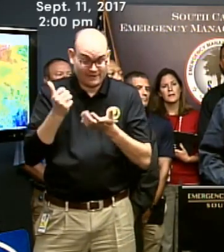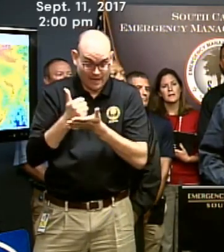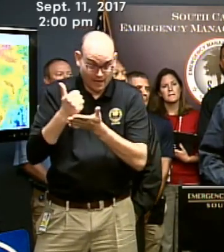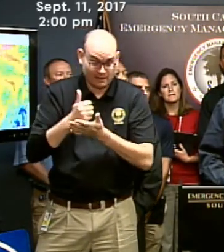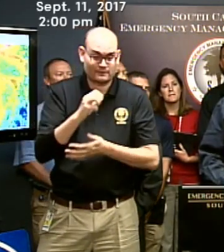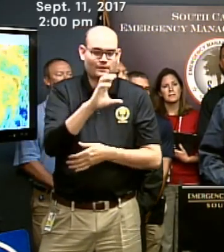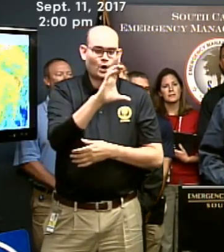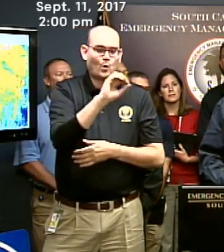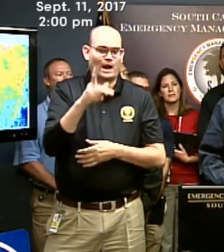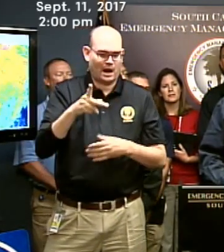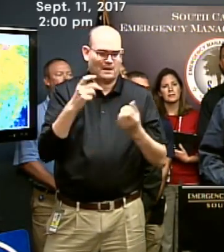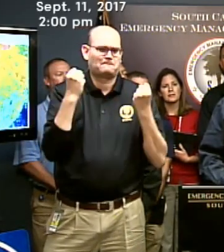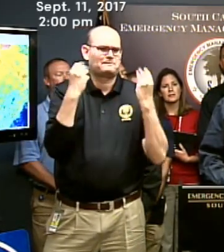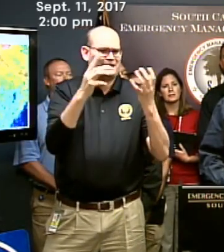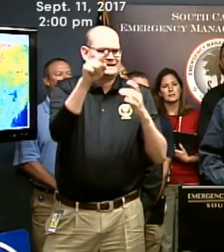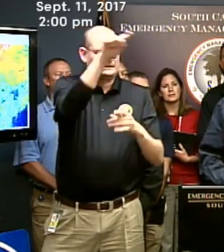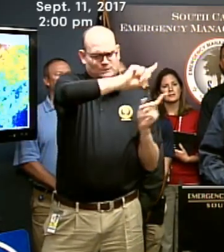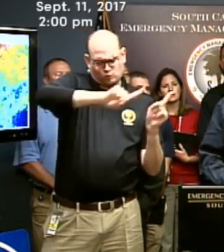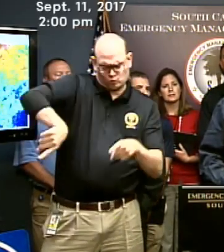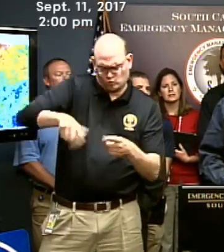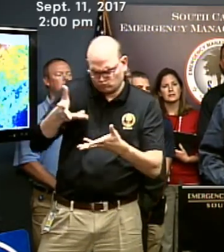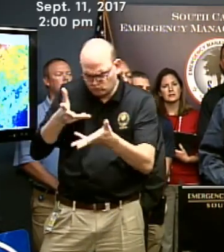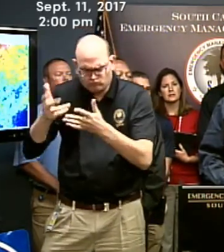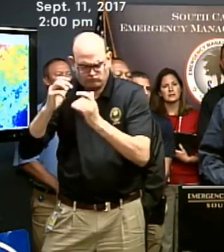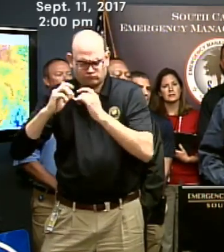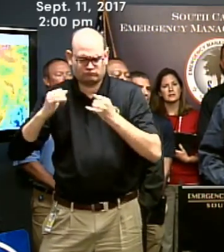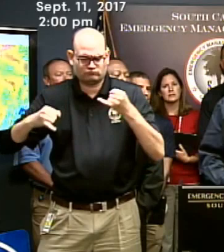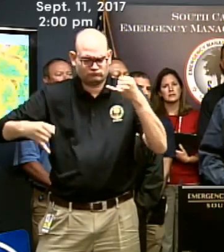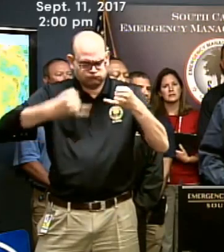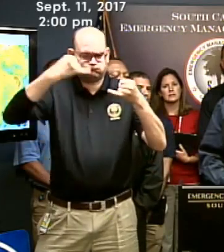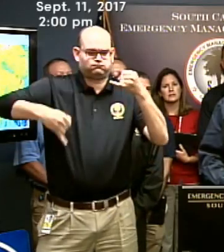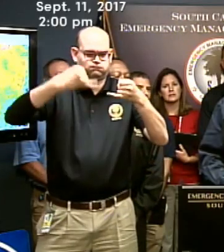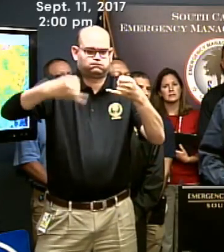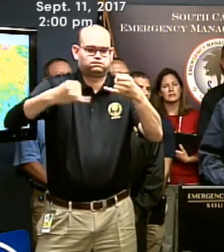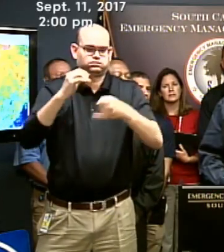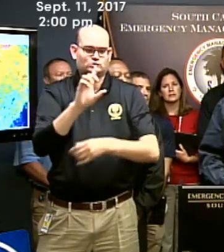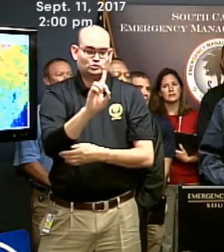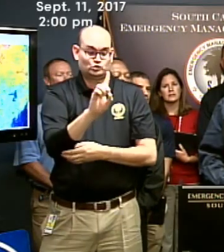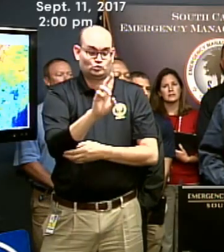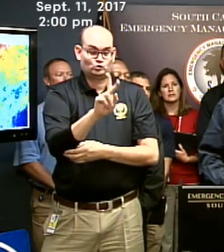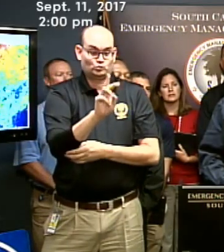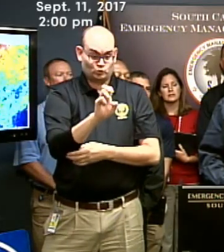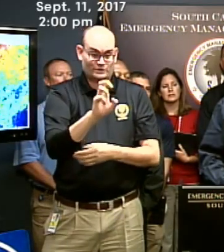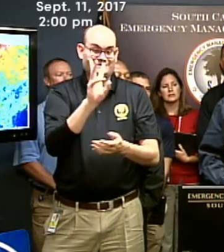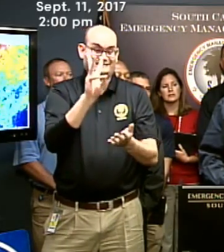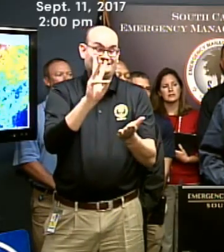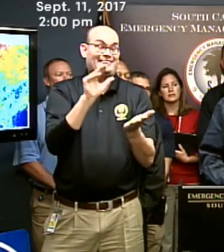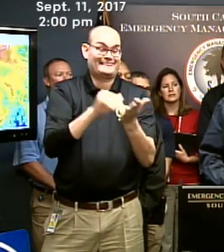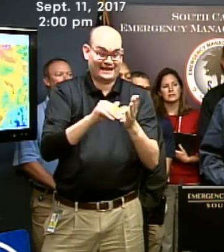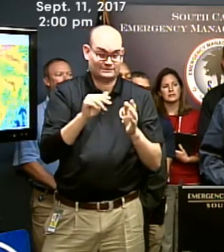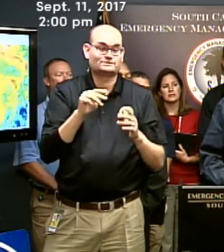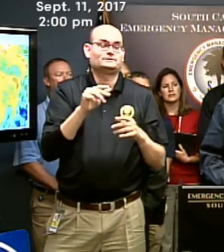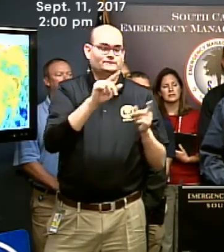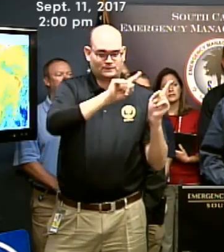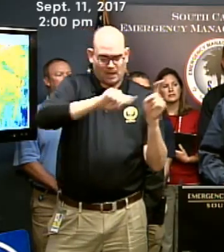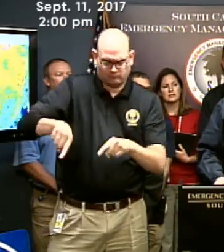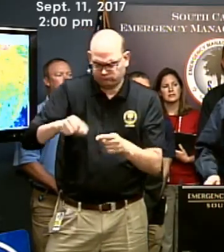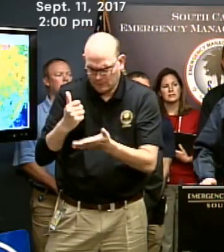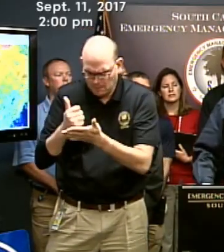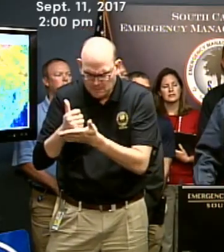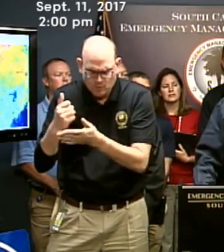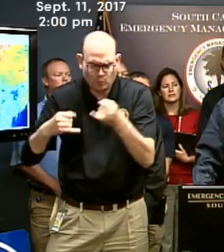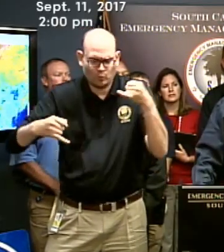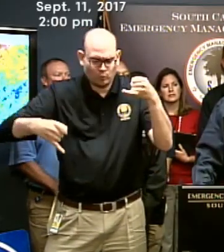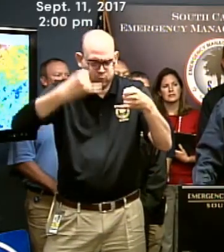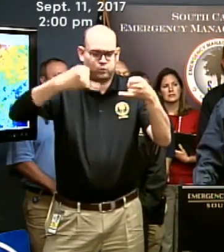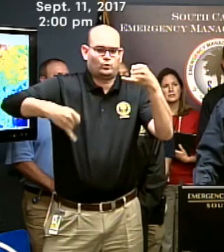has 6,000 people out there working across the Carolinas. That's North and South Carolina. Re-evacuation and